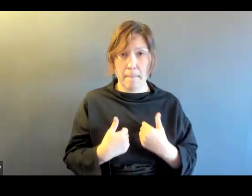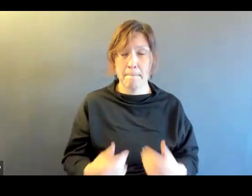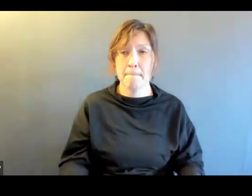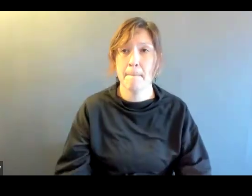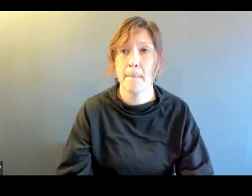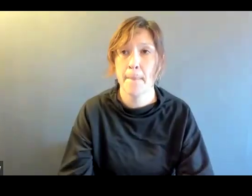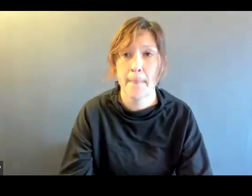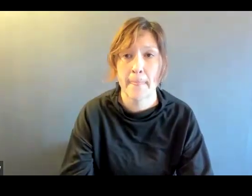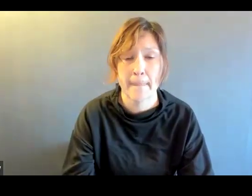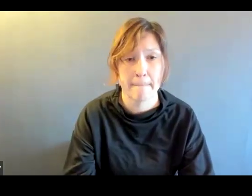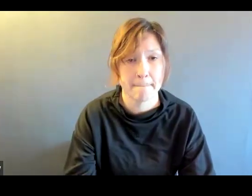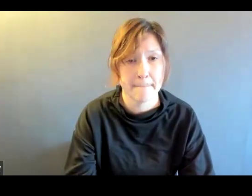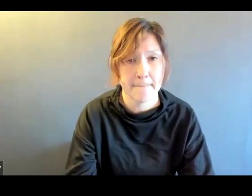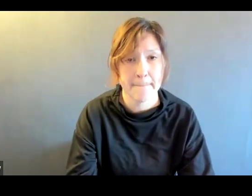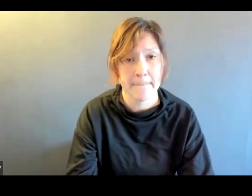Anyone?